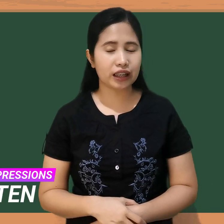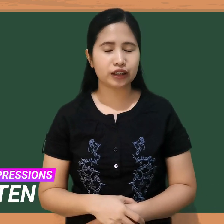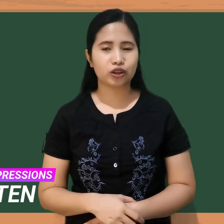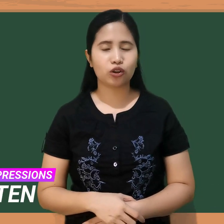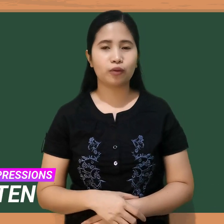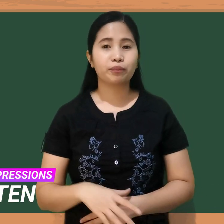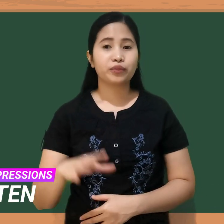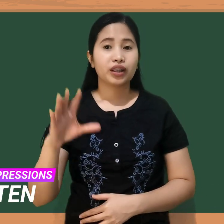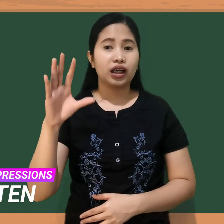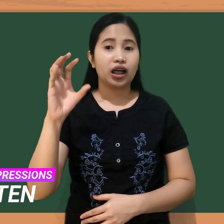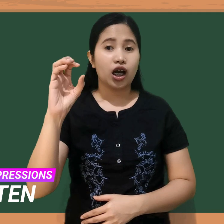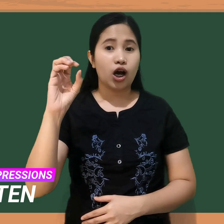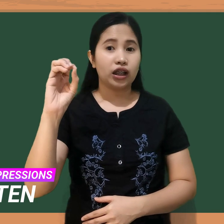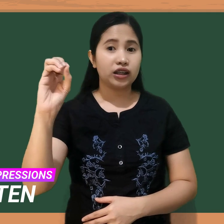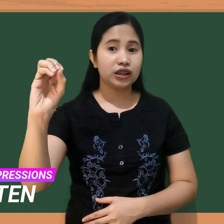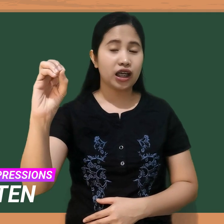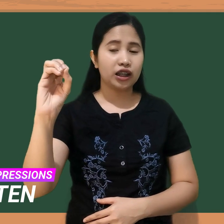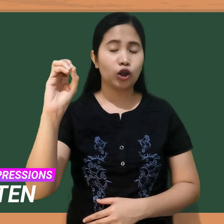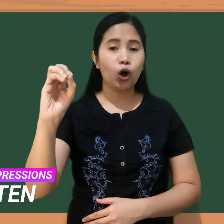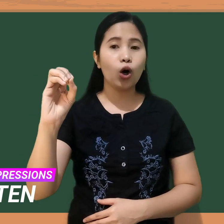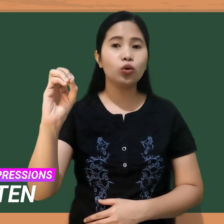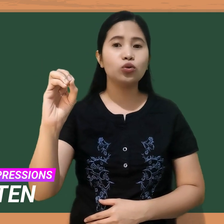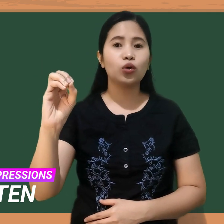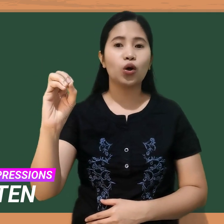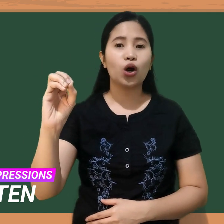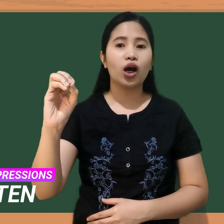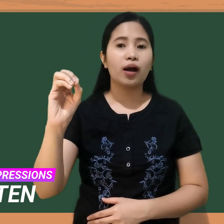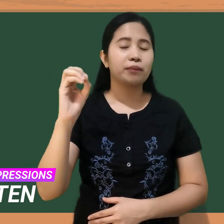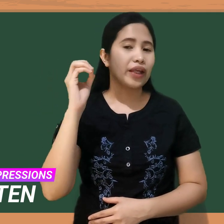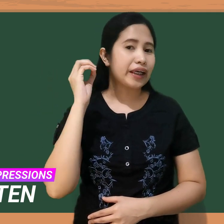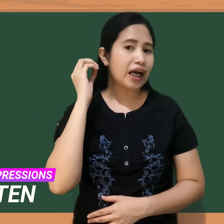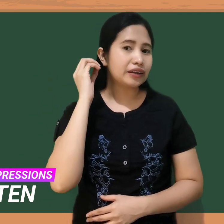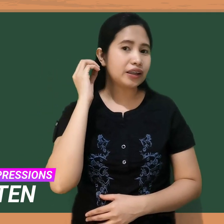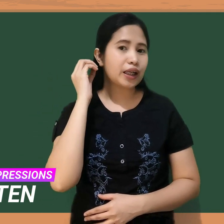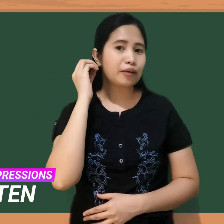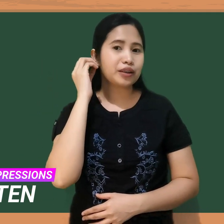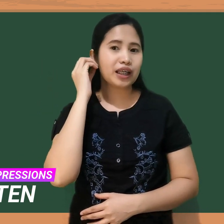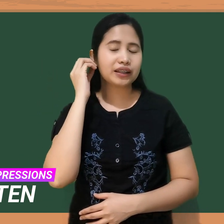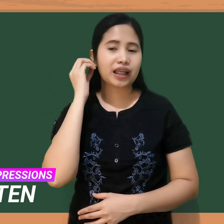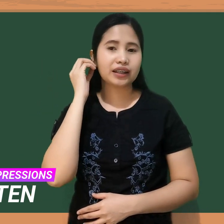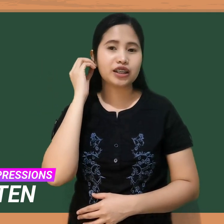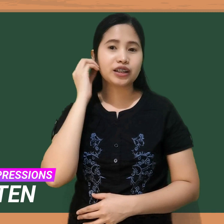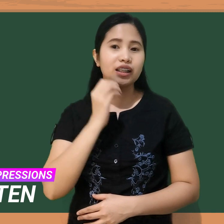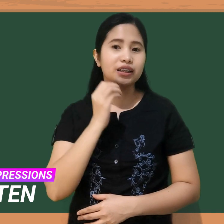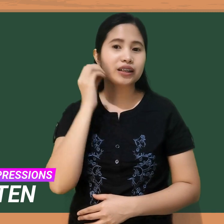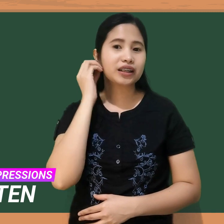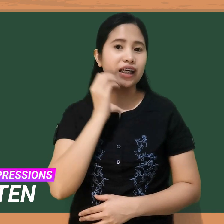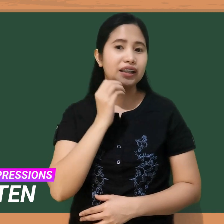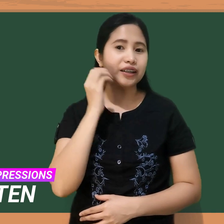often. So, initial letter O. Ayan. Irarap din natin sa ating cheeks. Ayan,